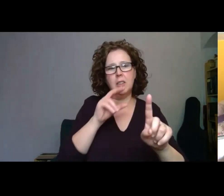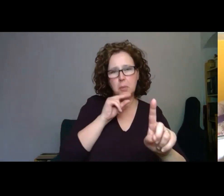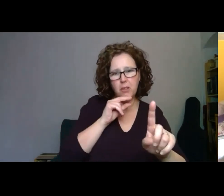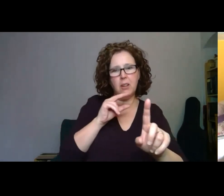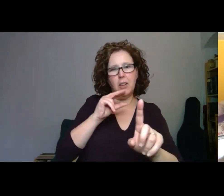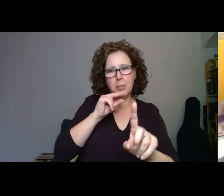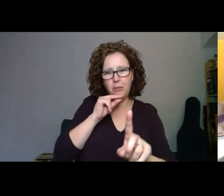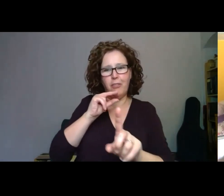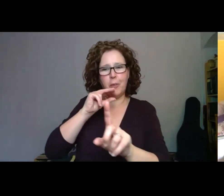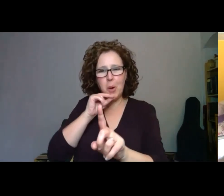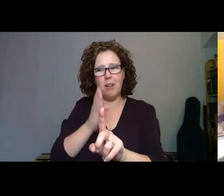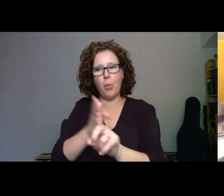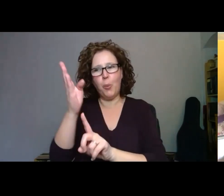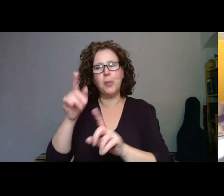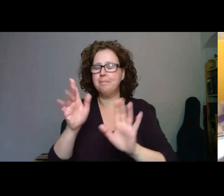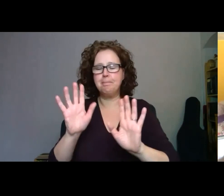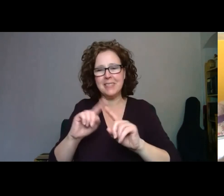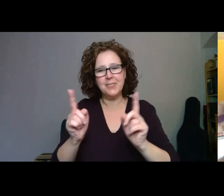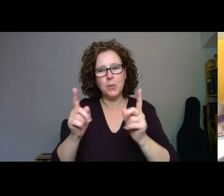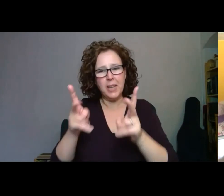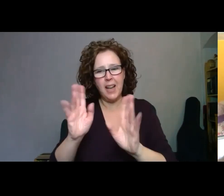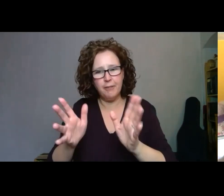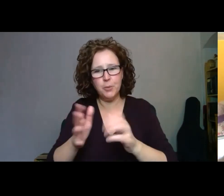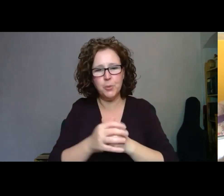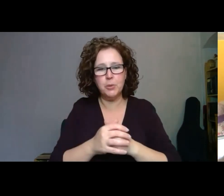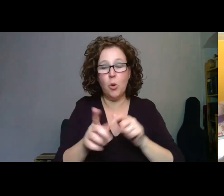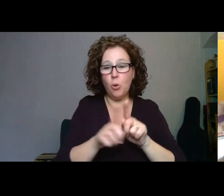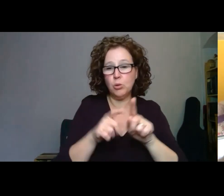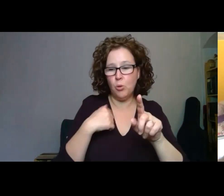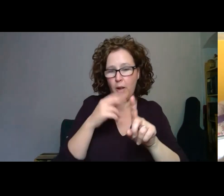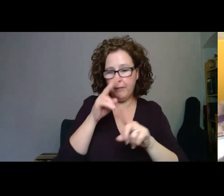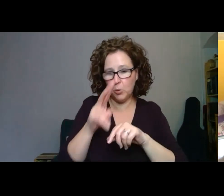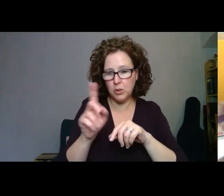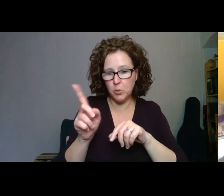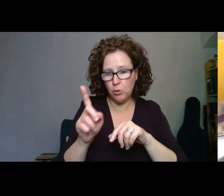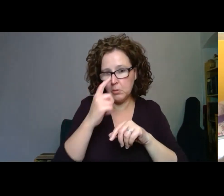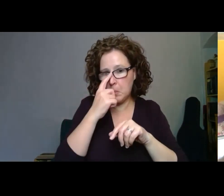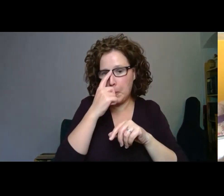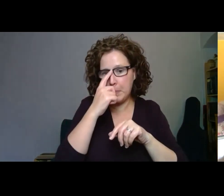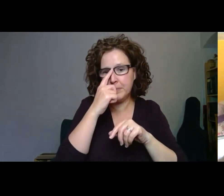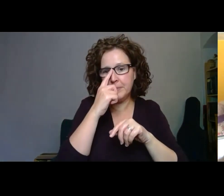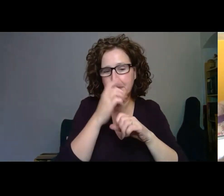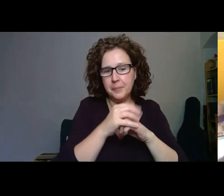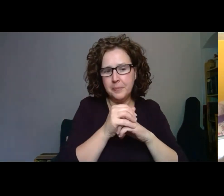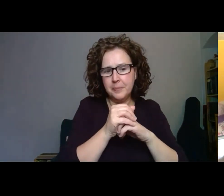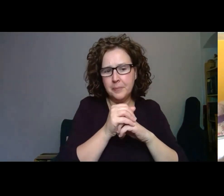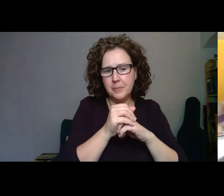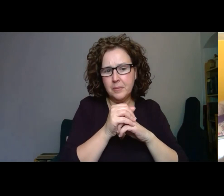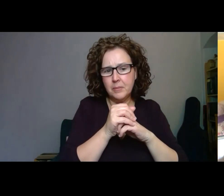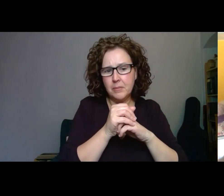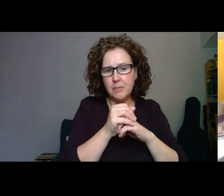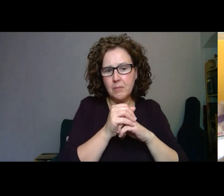So another thing I've noticed is that comparing the